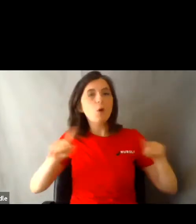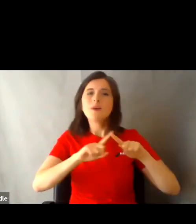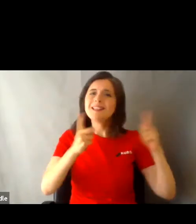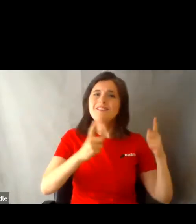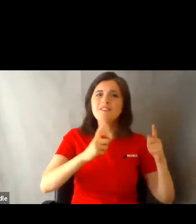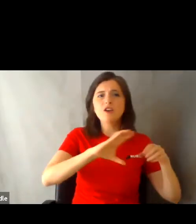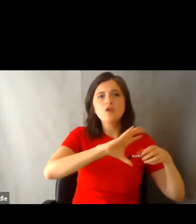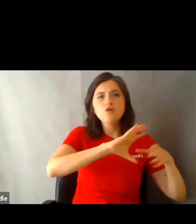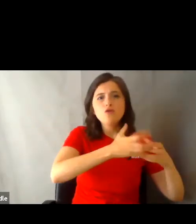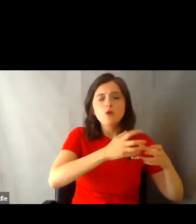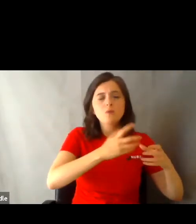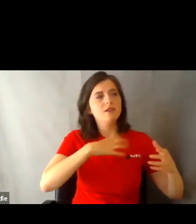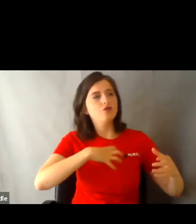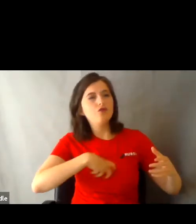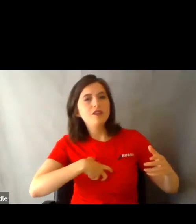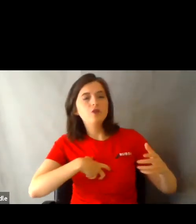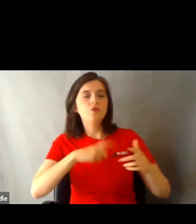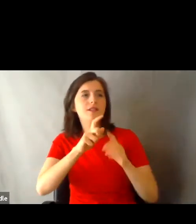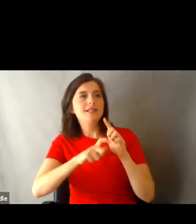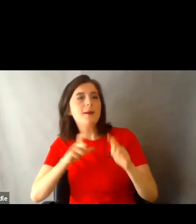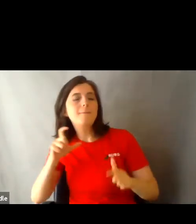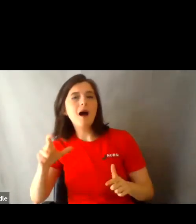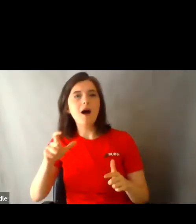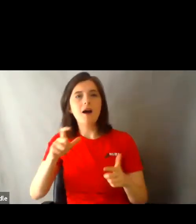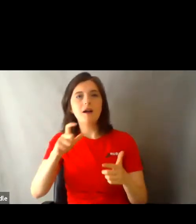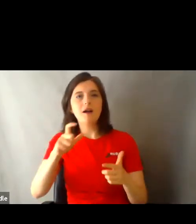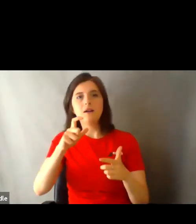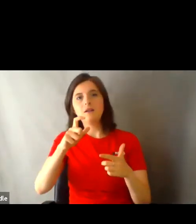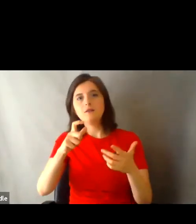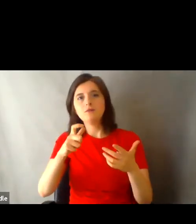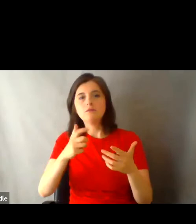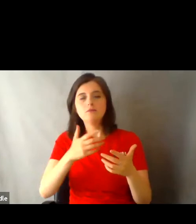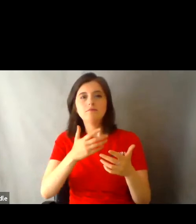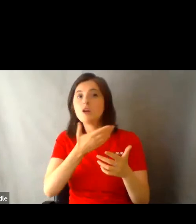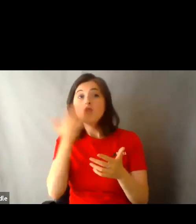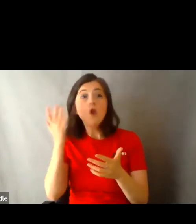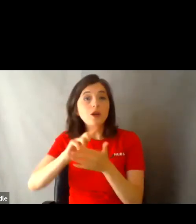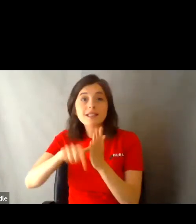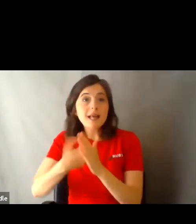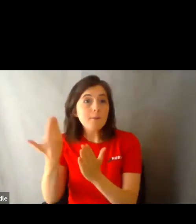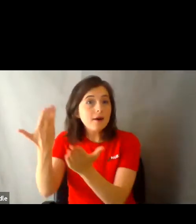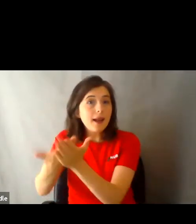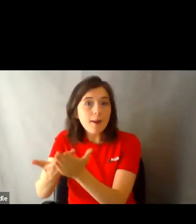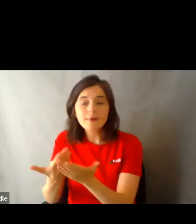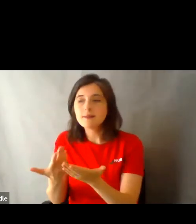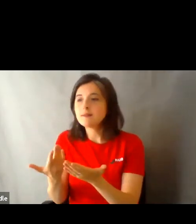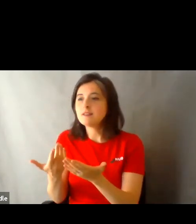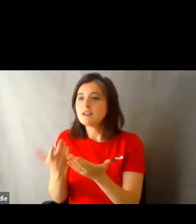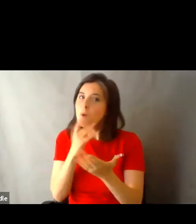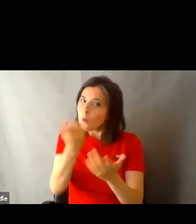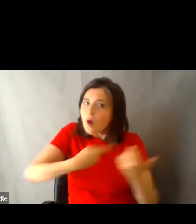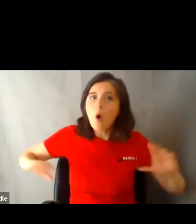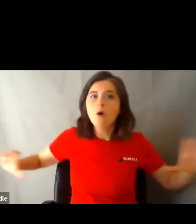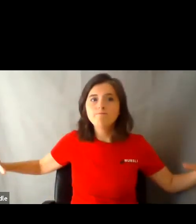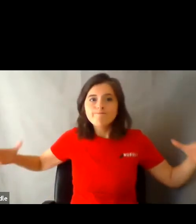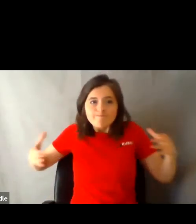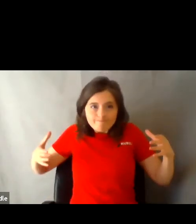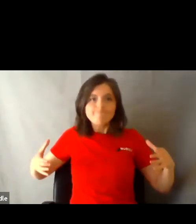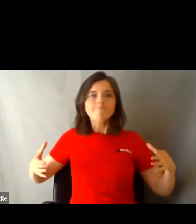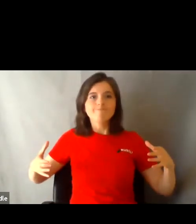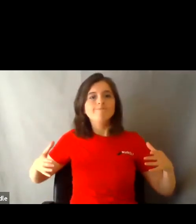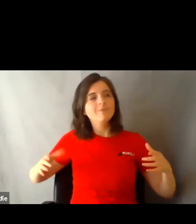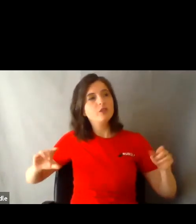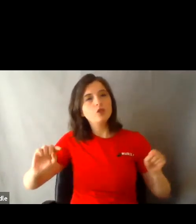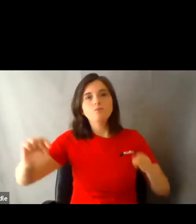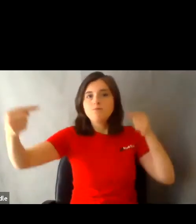trade unions, DPAC groups, non-disabled claimants, that we can come together under it to fight